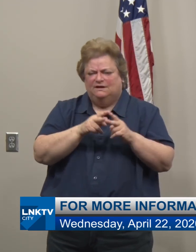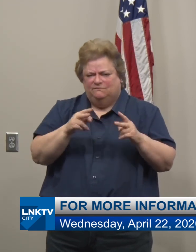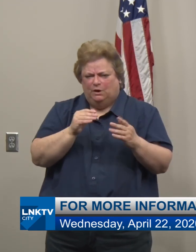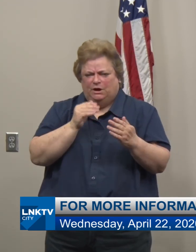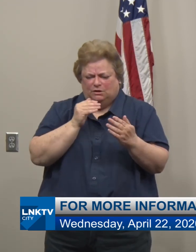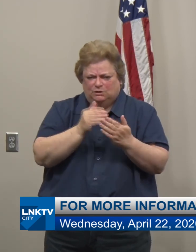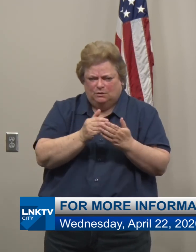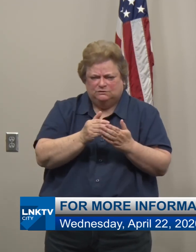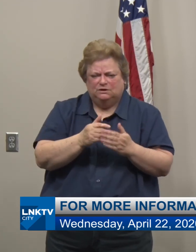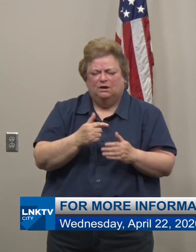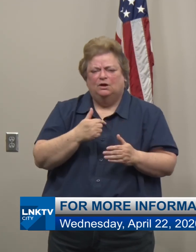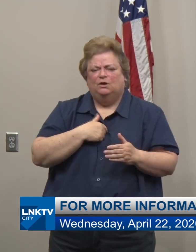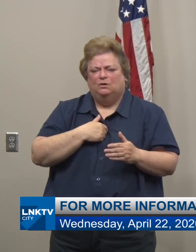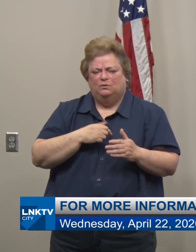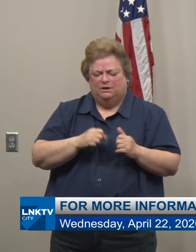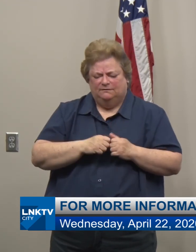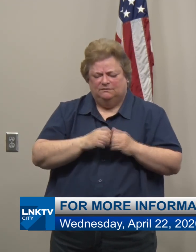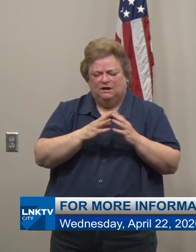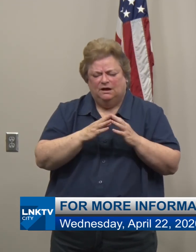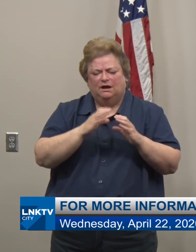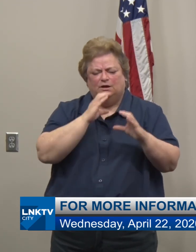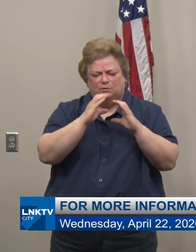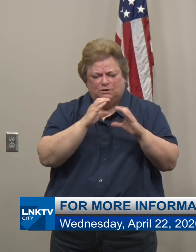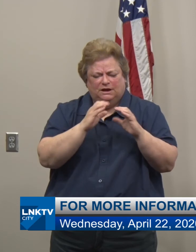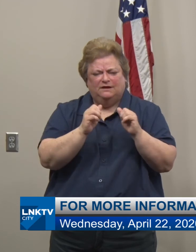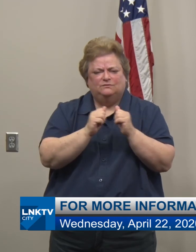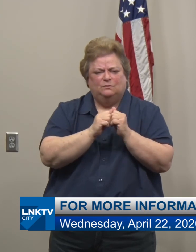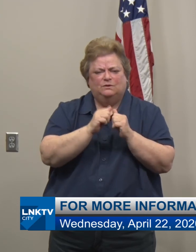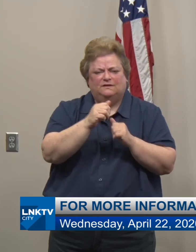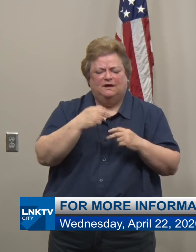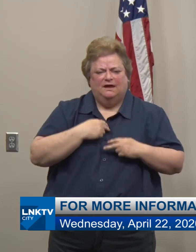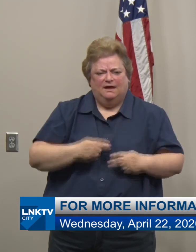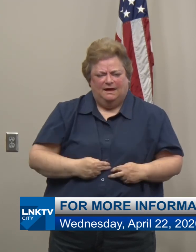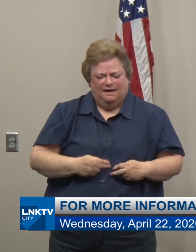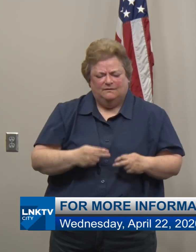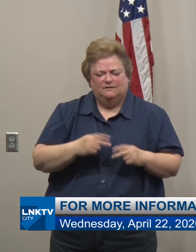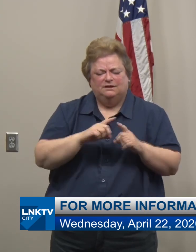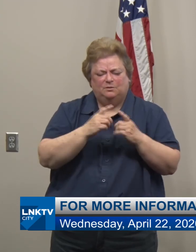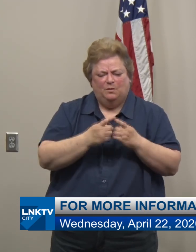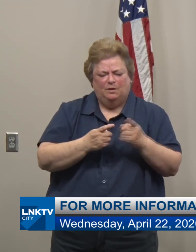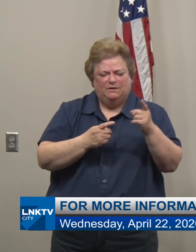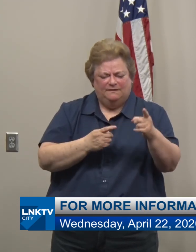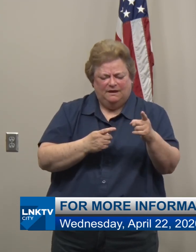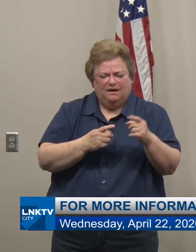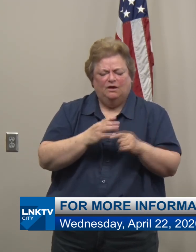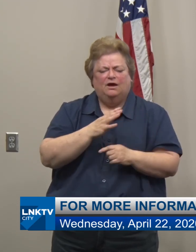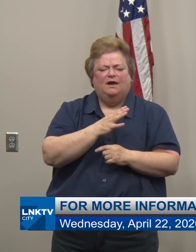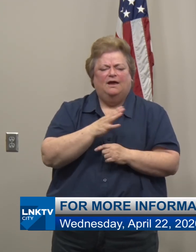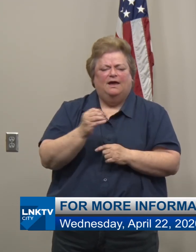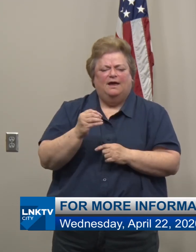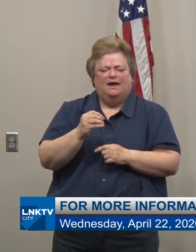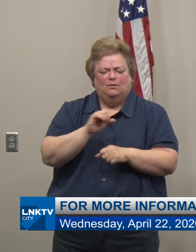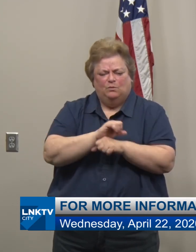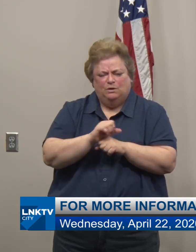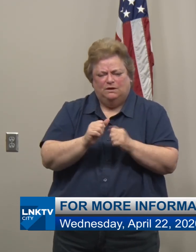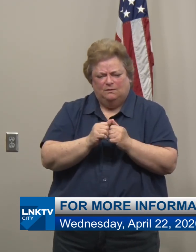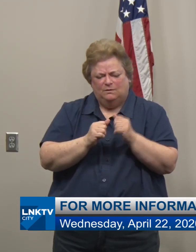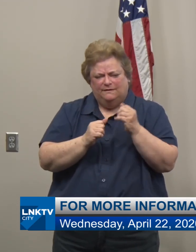frequent communication with the health department there and the healthcare providers, and working with them